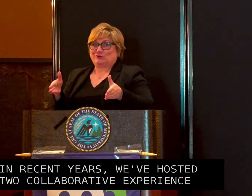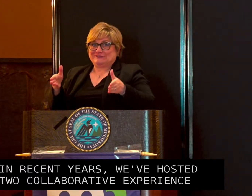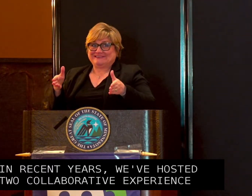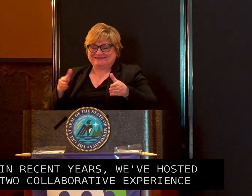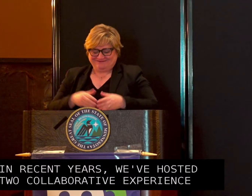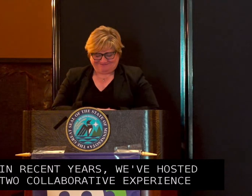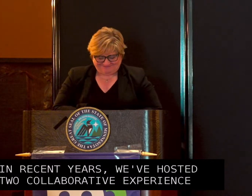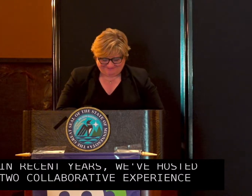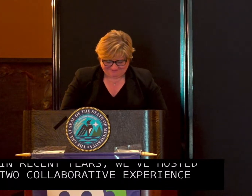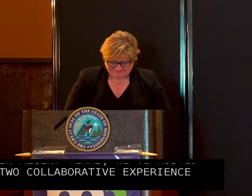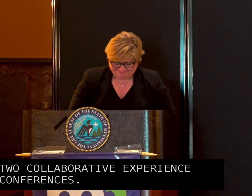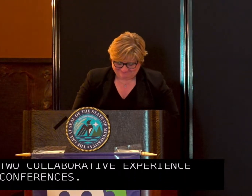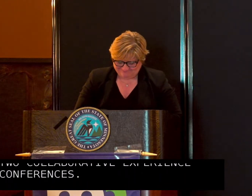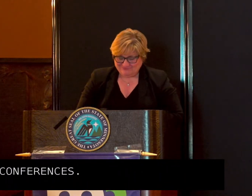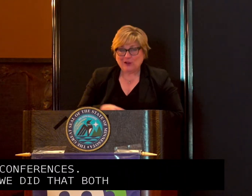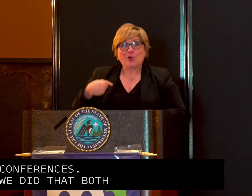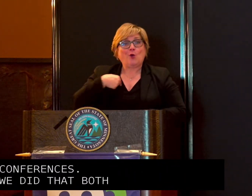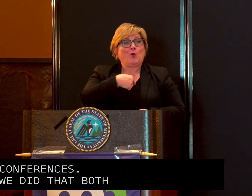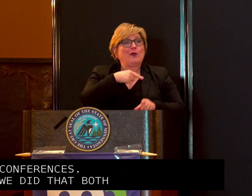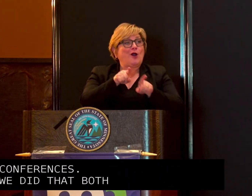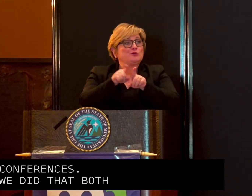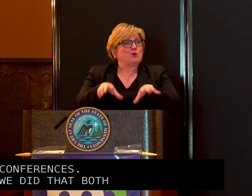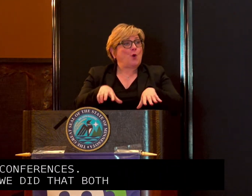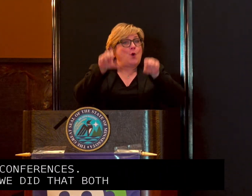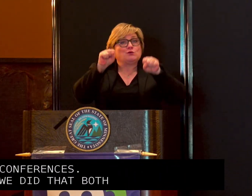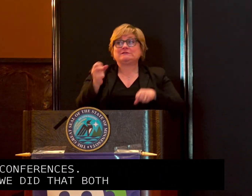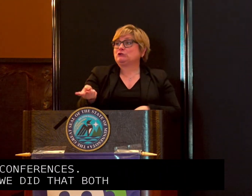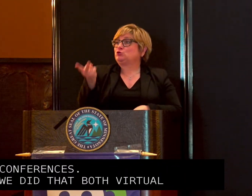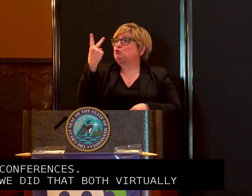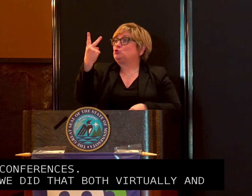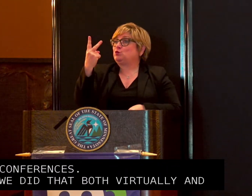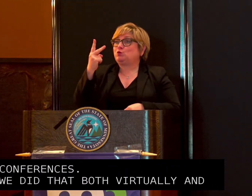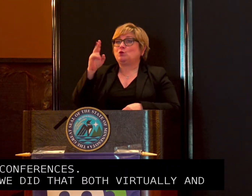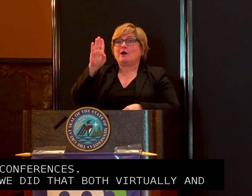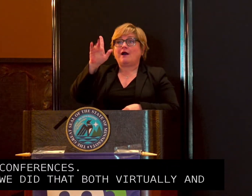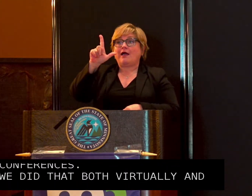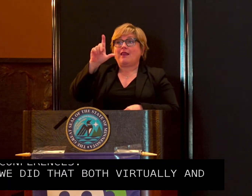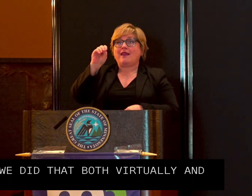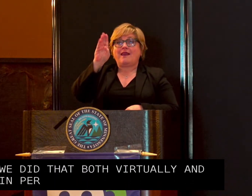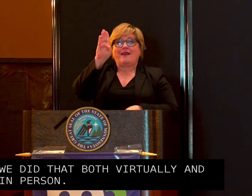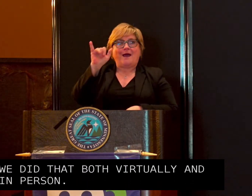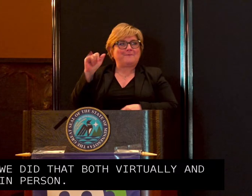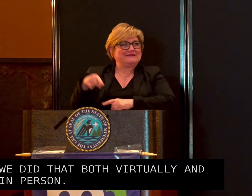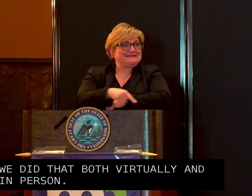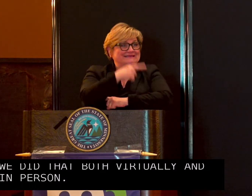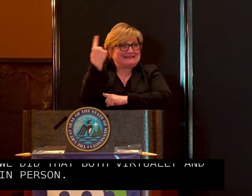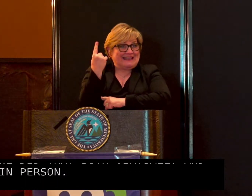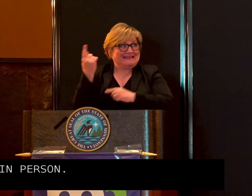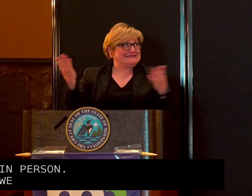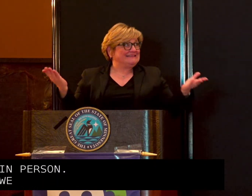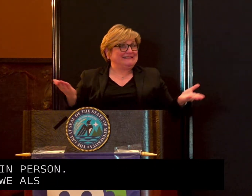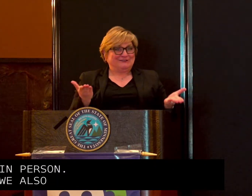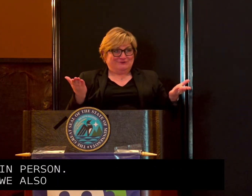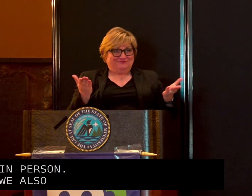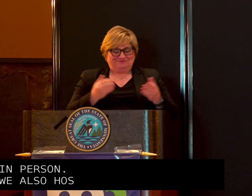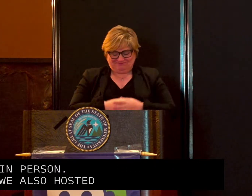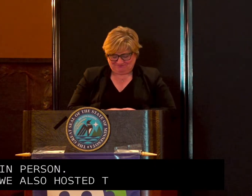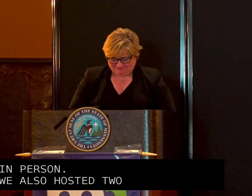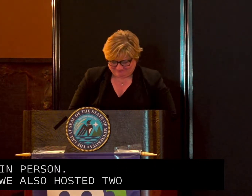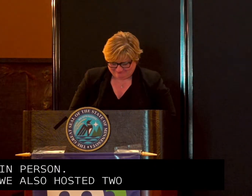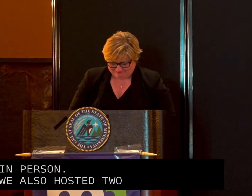We did that both virtually and in person. We also hosted 2 lobby